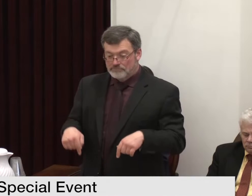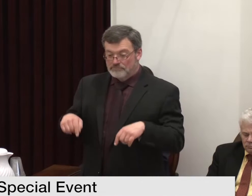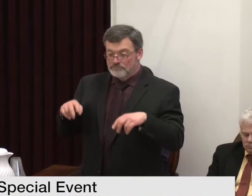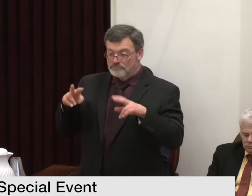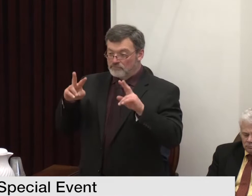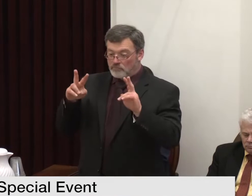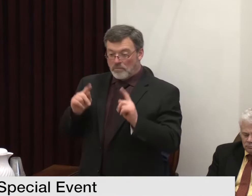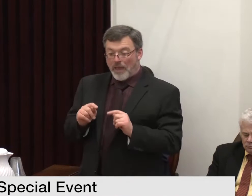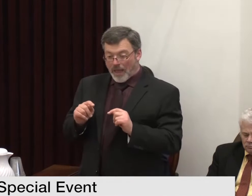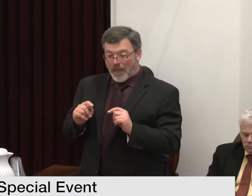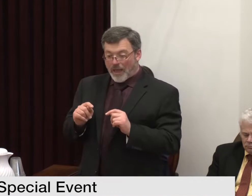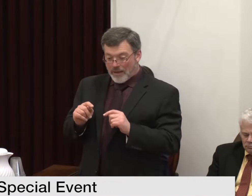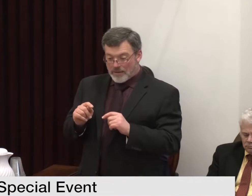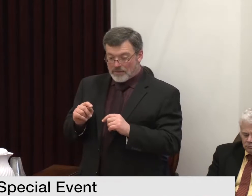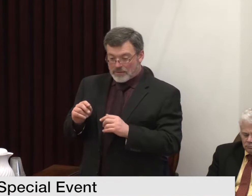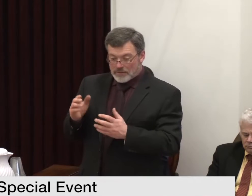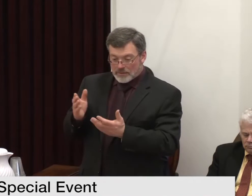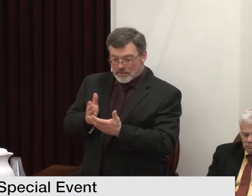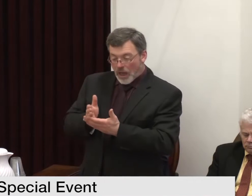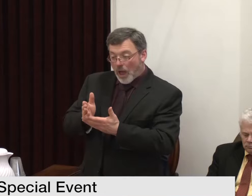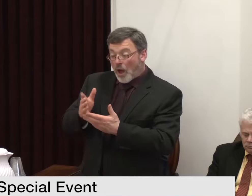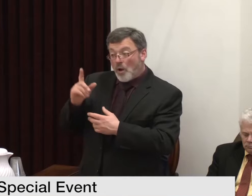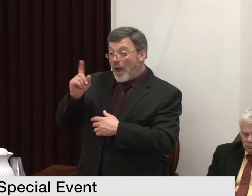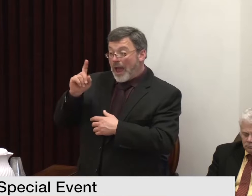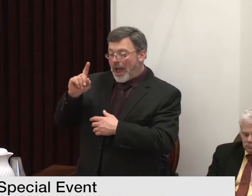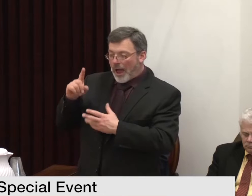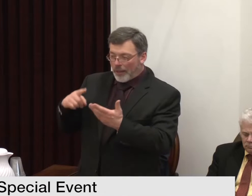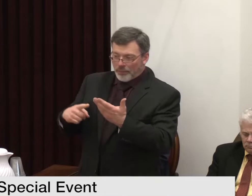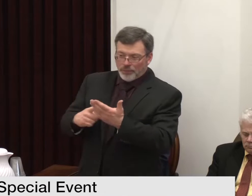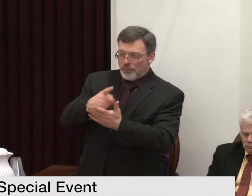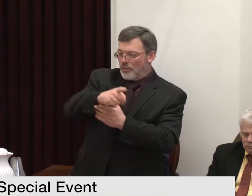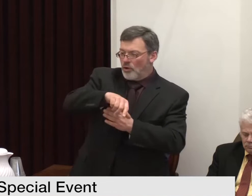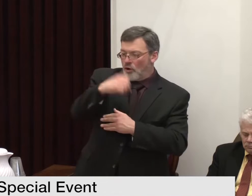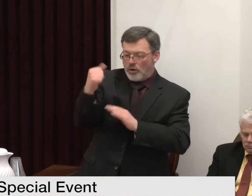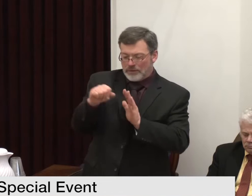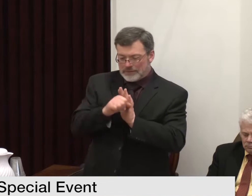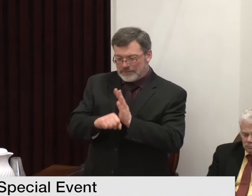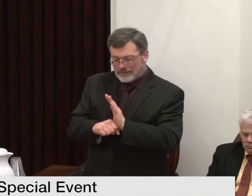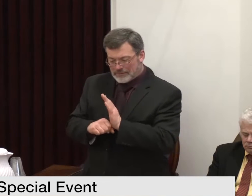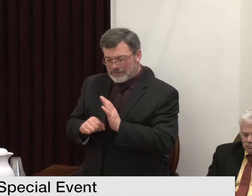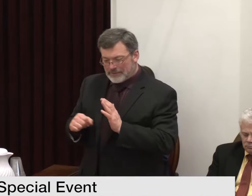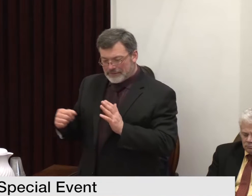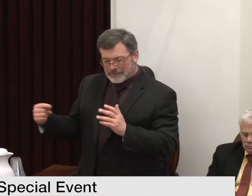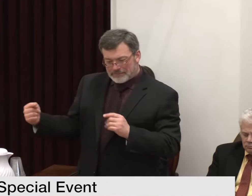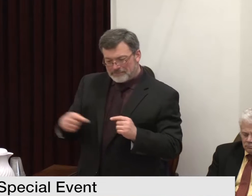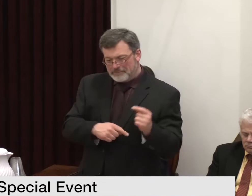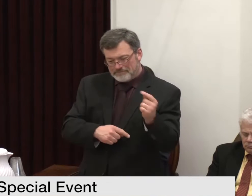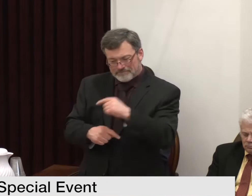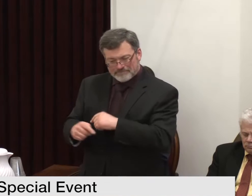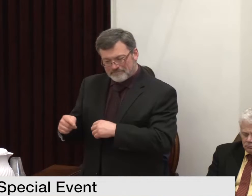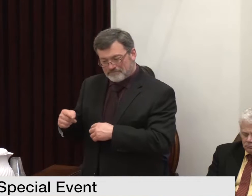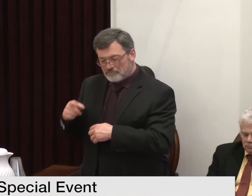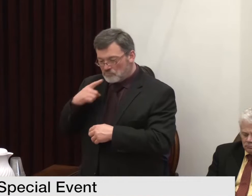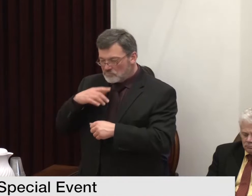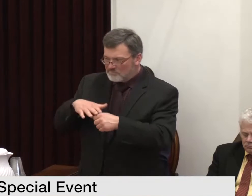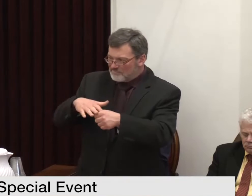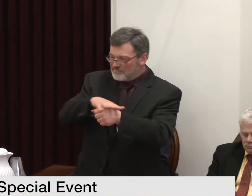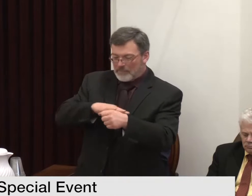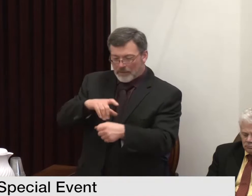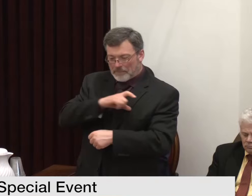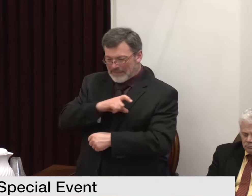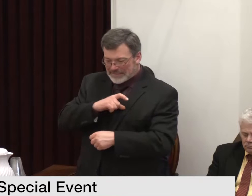We've spent months talking to members of your communities, local police and select boards, judges, state's attorneys, and